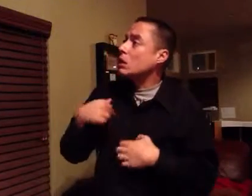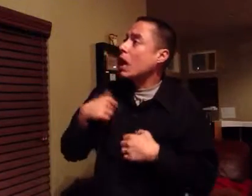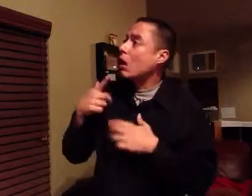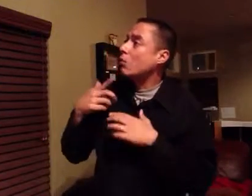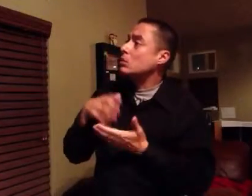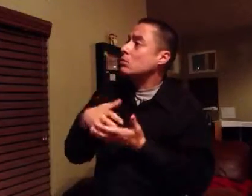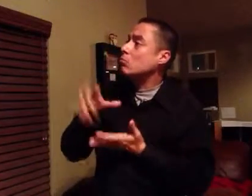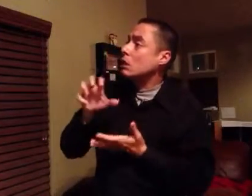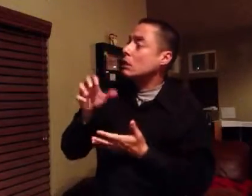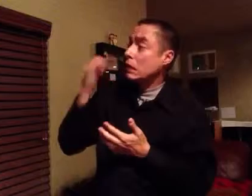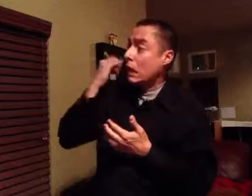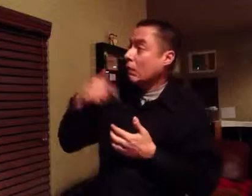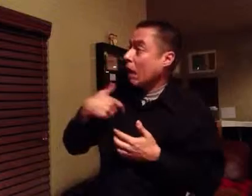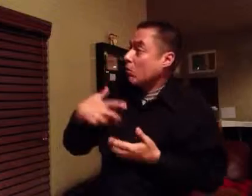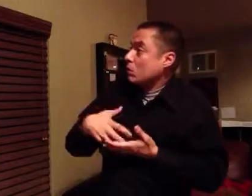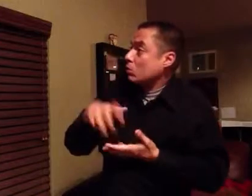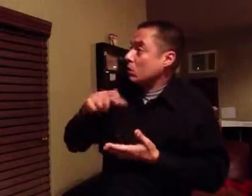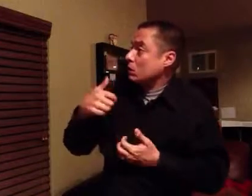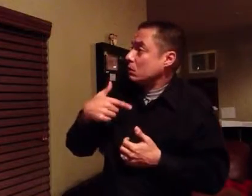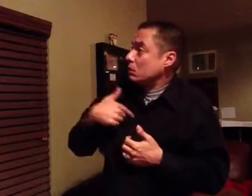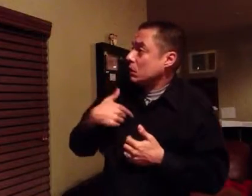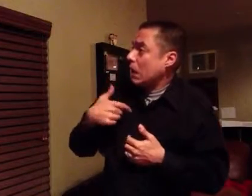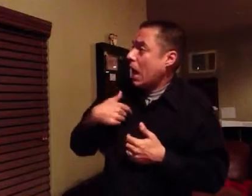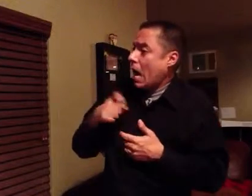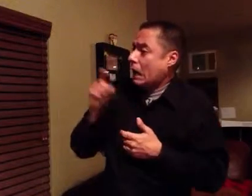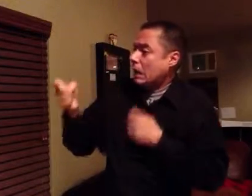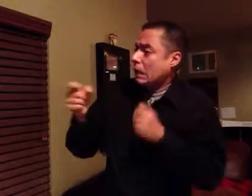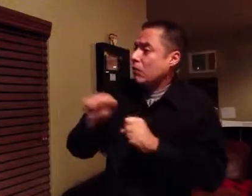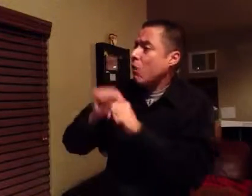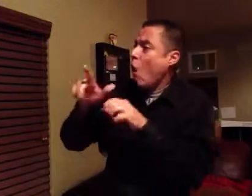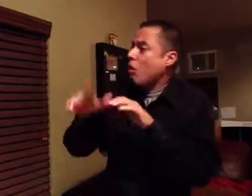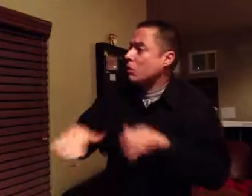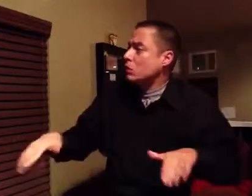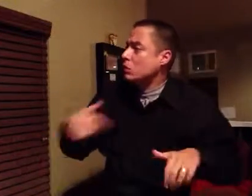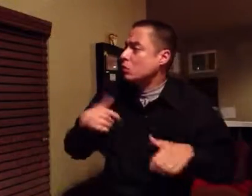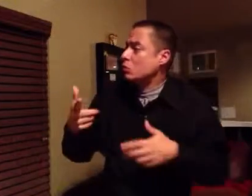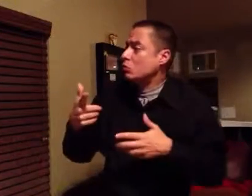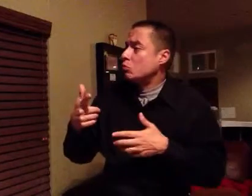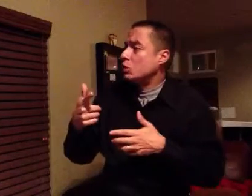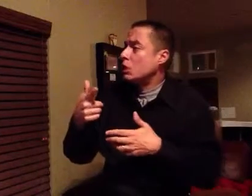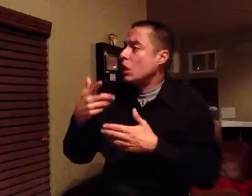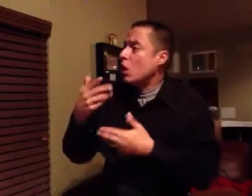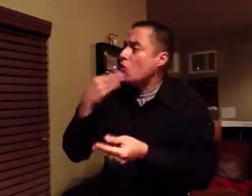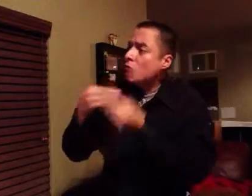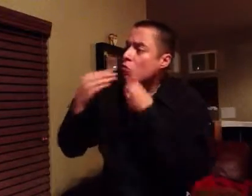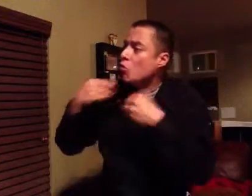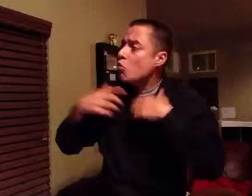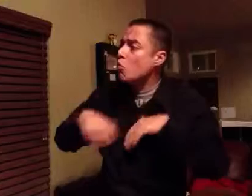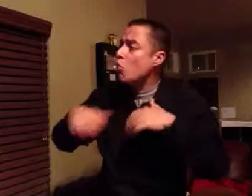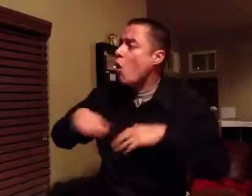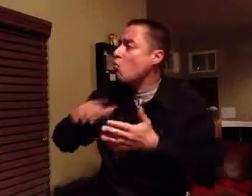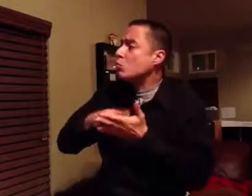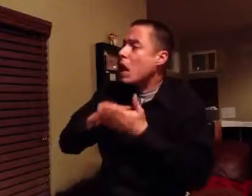children food, clothes, medicines, shelter and love and affection. If a